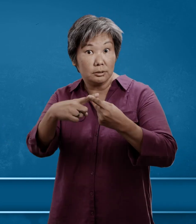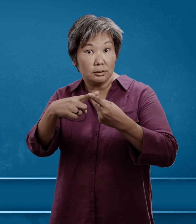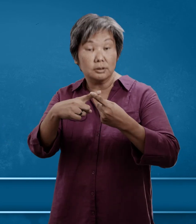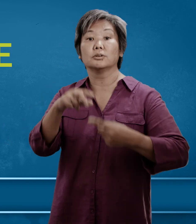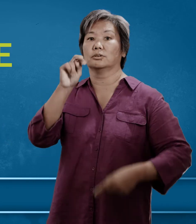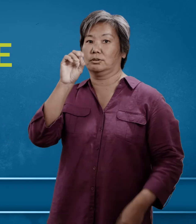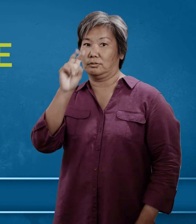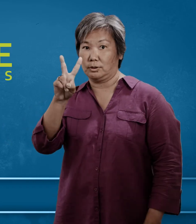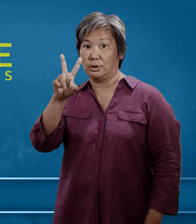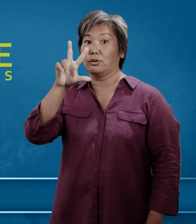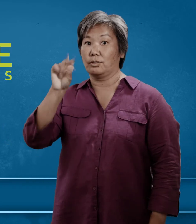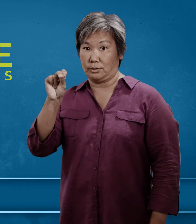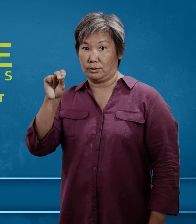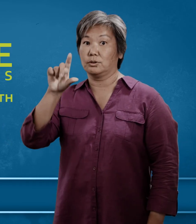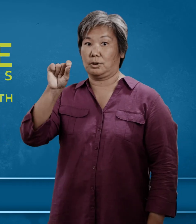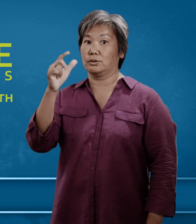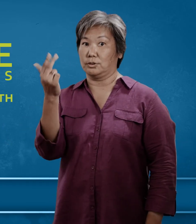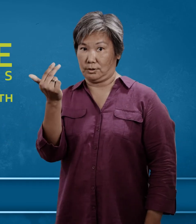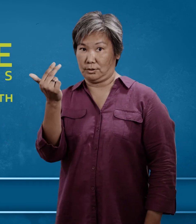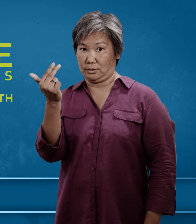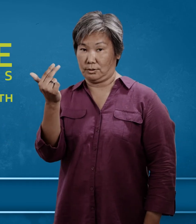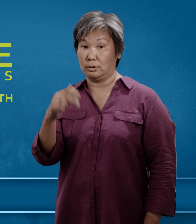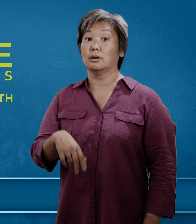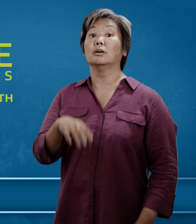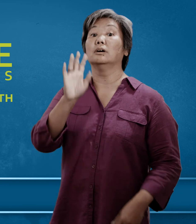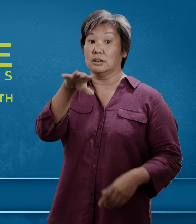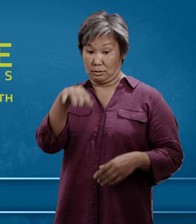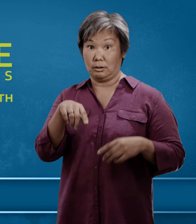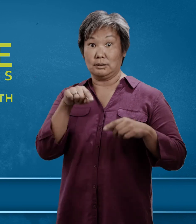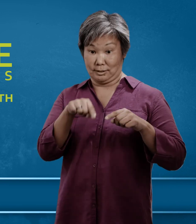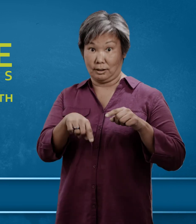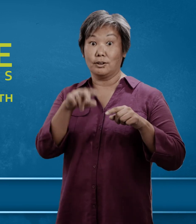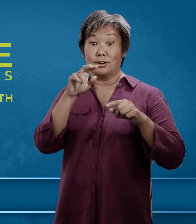Deadline for claims, November 30th, 2013.